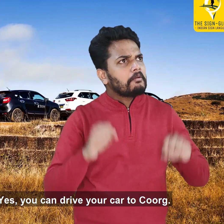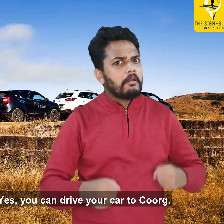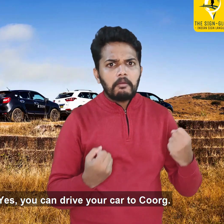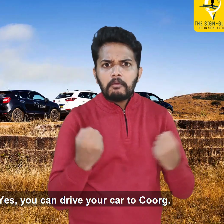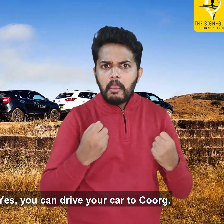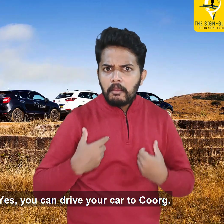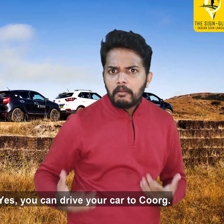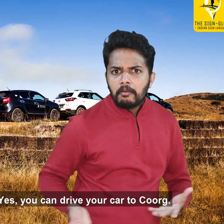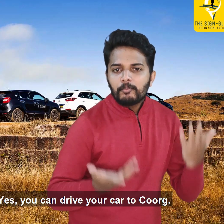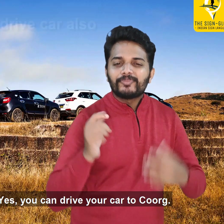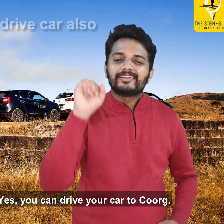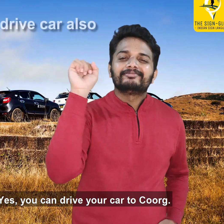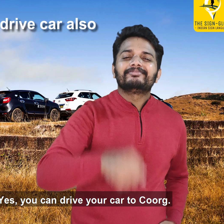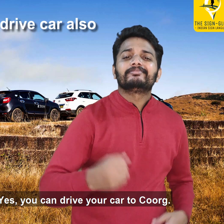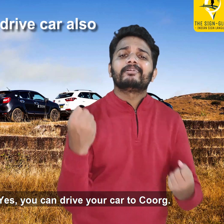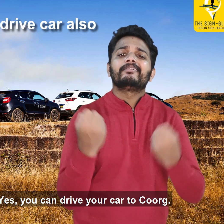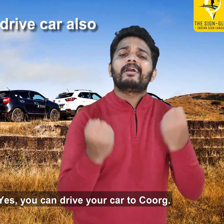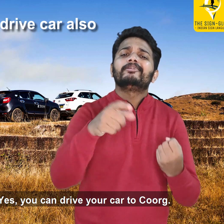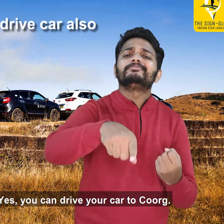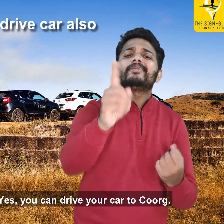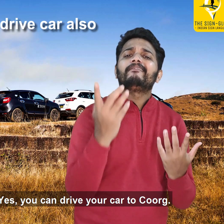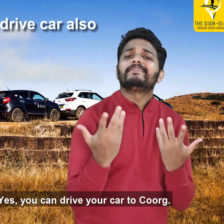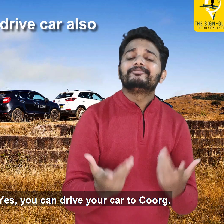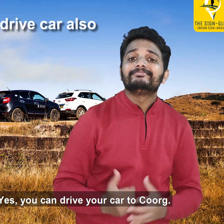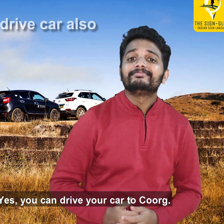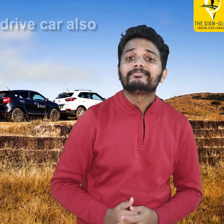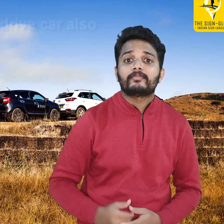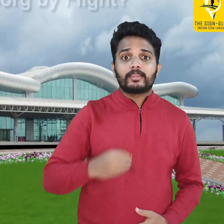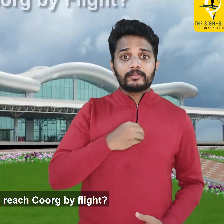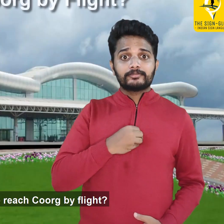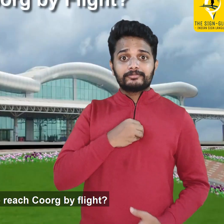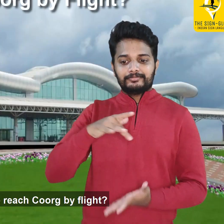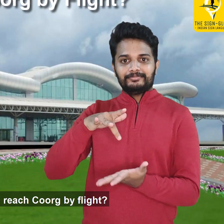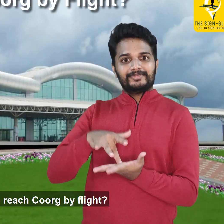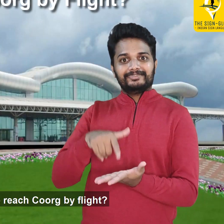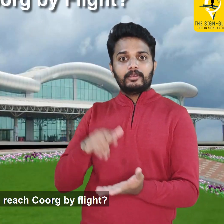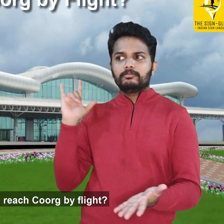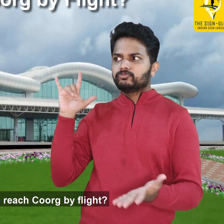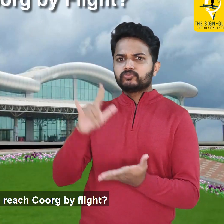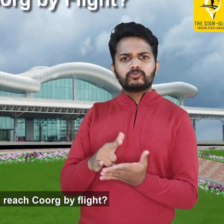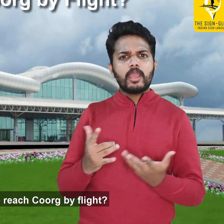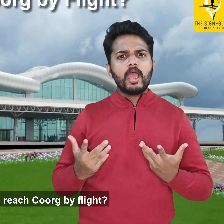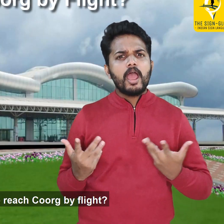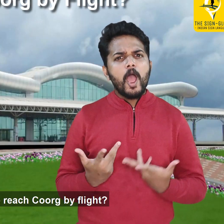Can you go by car? Yes, you can drive your car to Korg. How to reach Korg by flight?